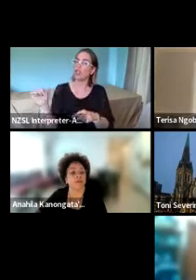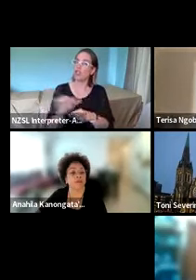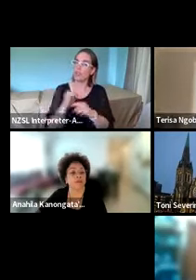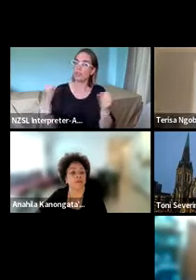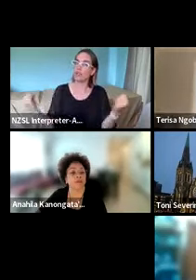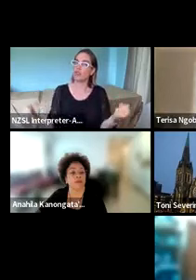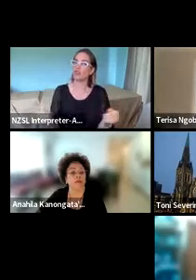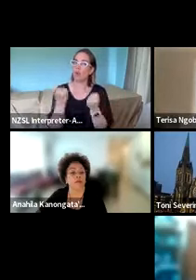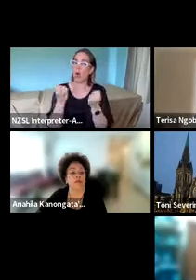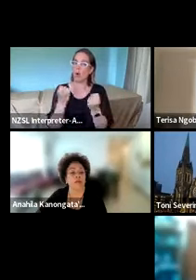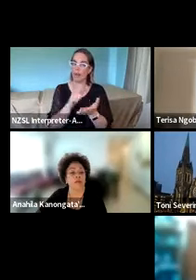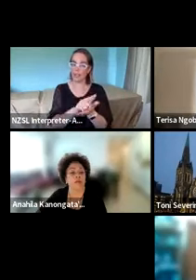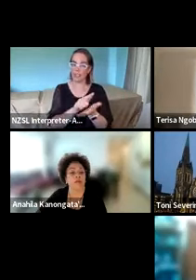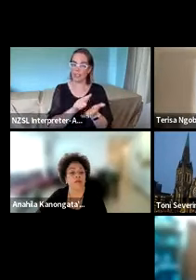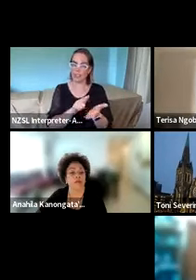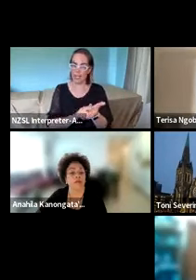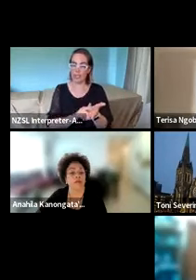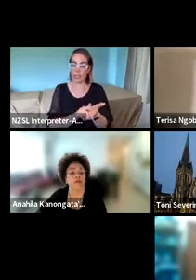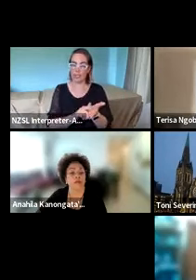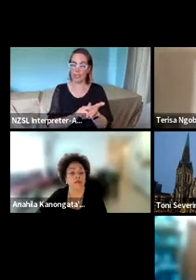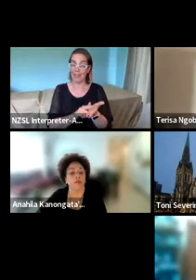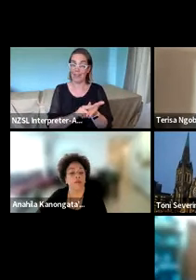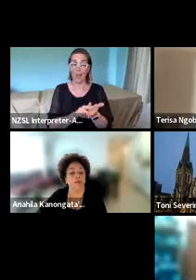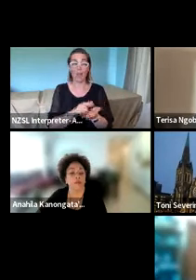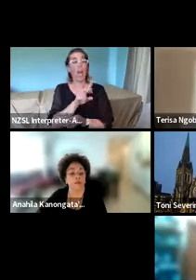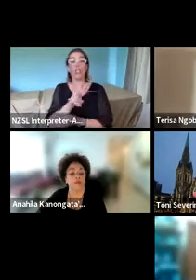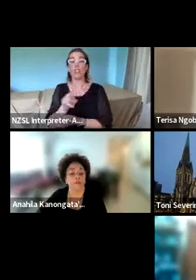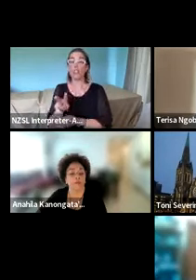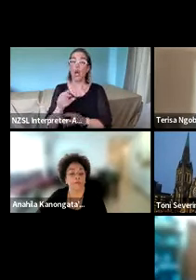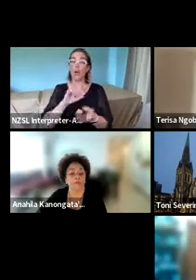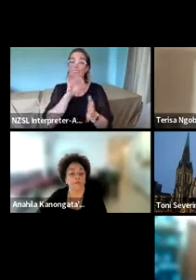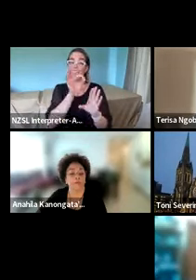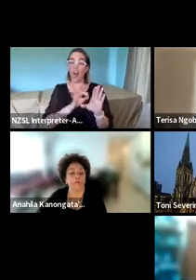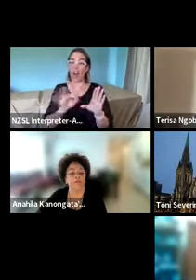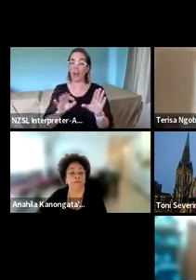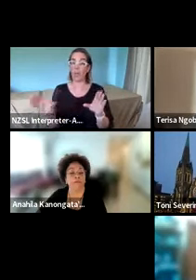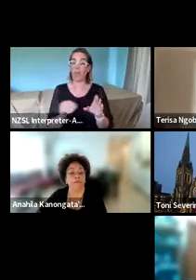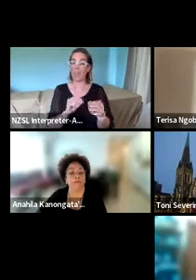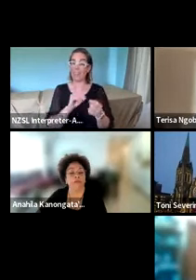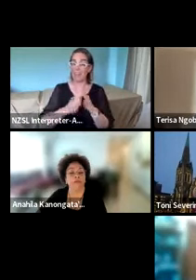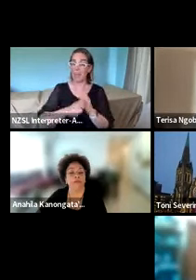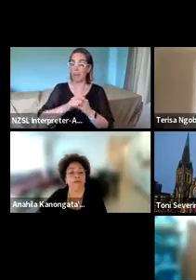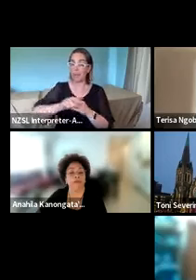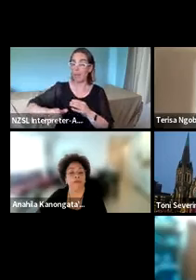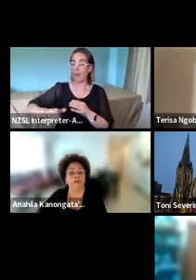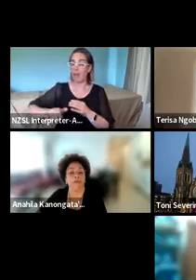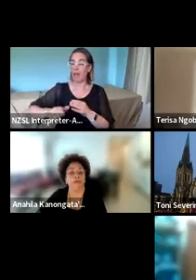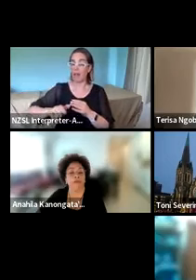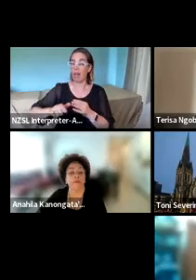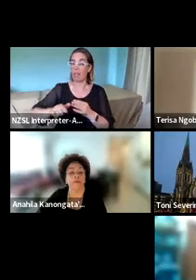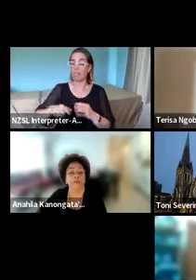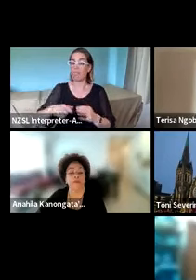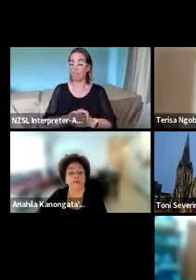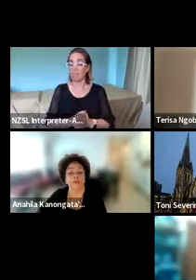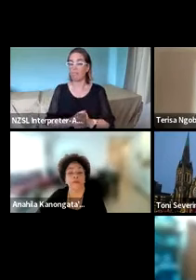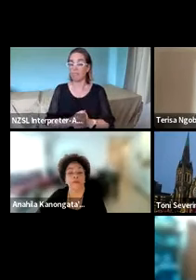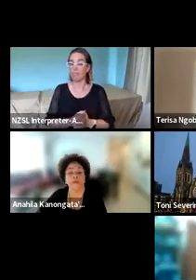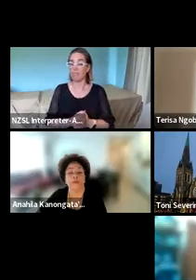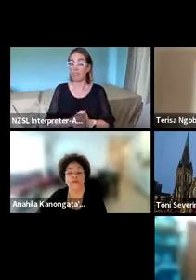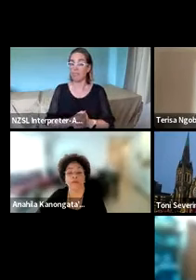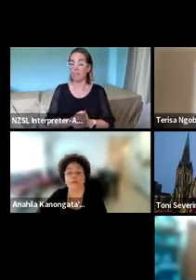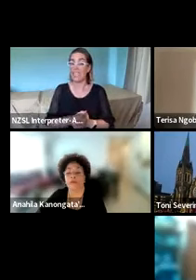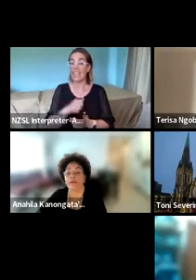of legislation that is in fact co-designed with disabled people. I think that, as I say, that having